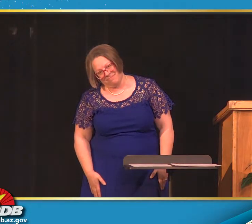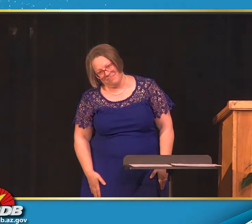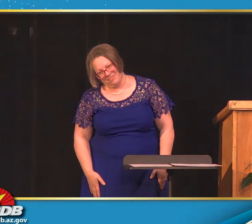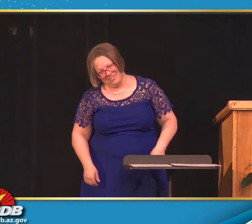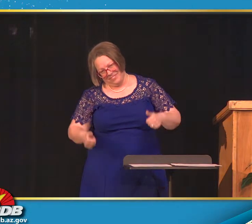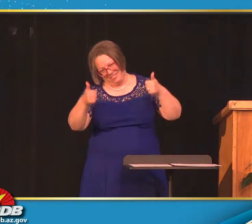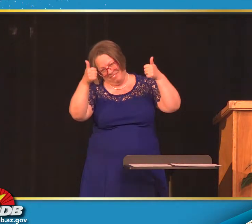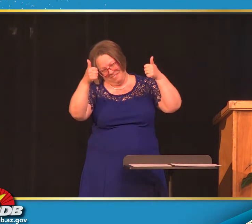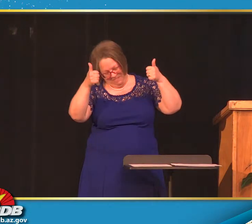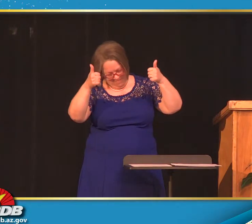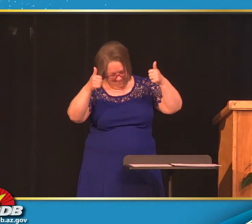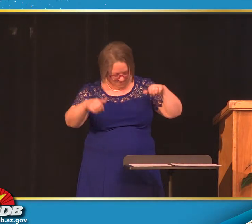lesson.